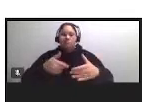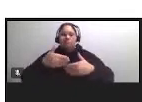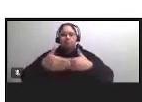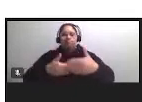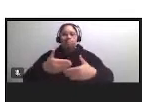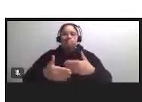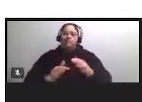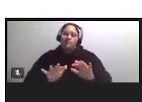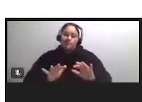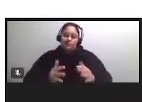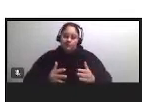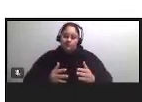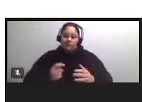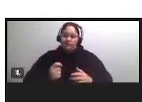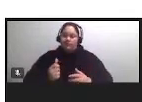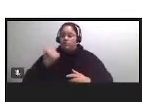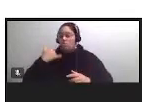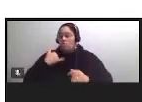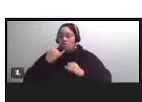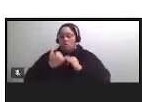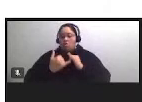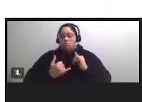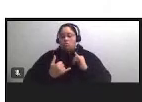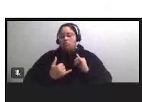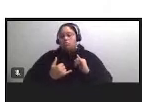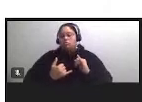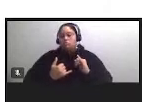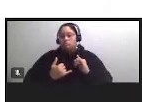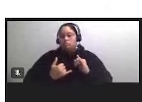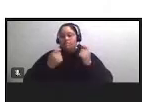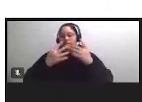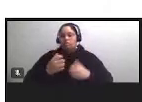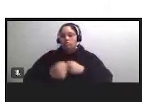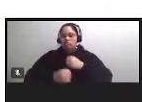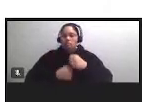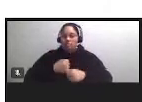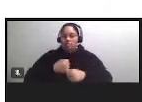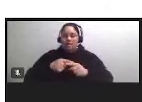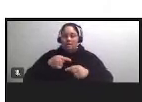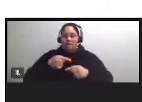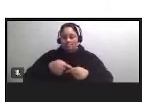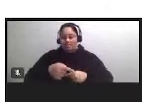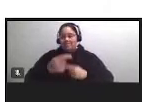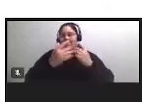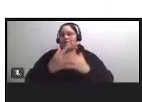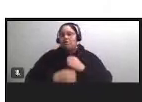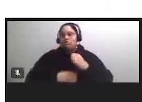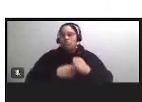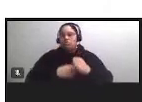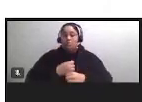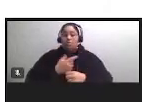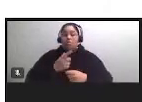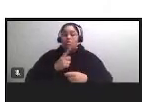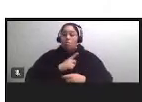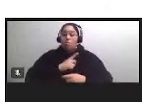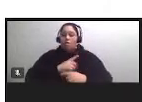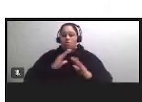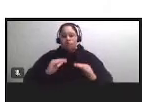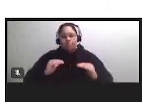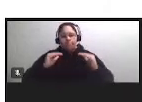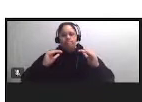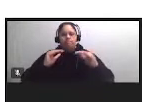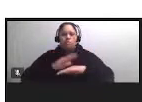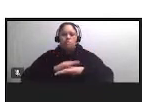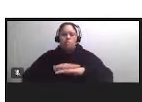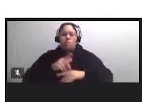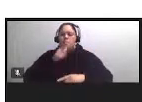taken over the last financial year and this financial year to enhance the participation